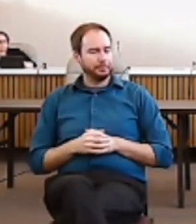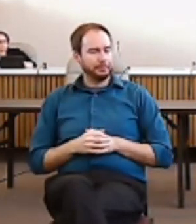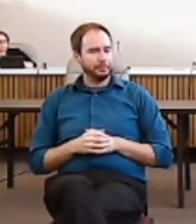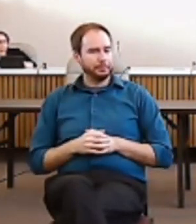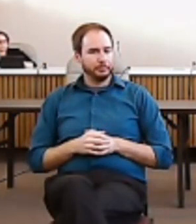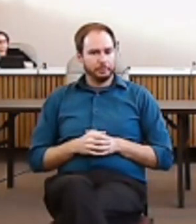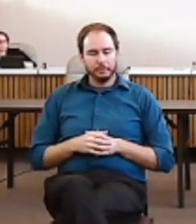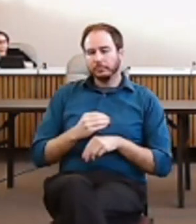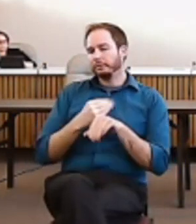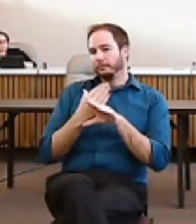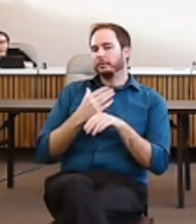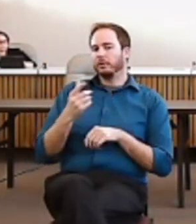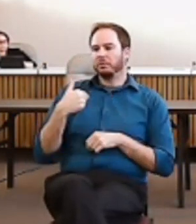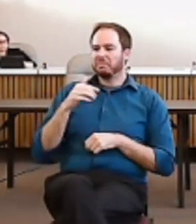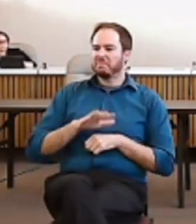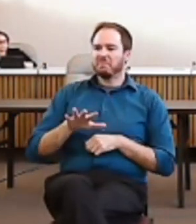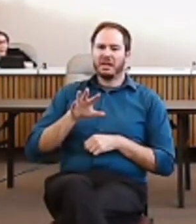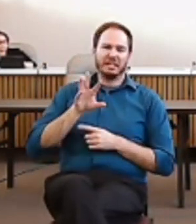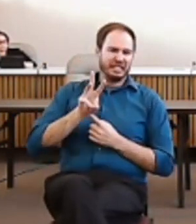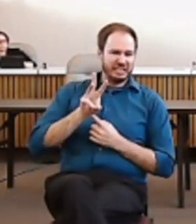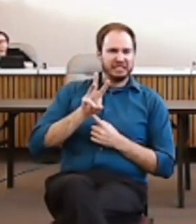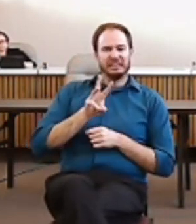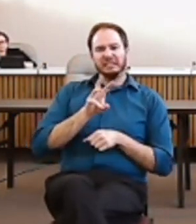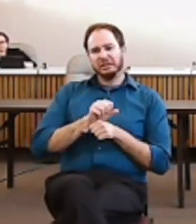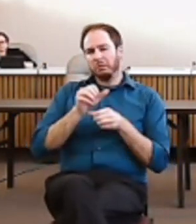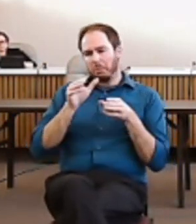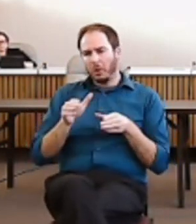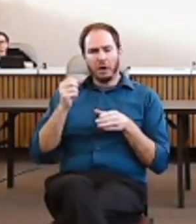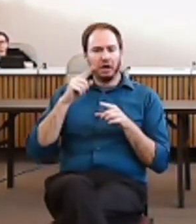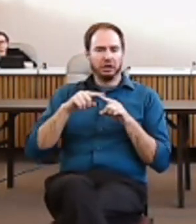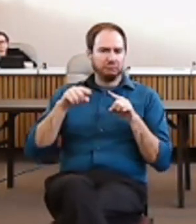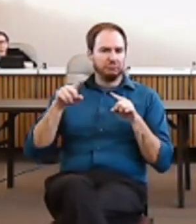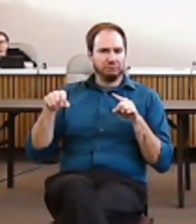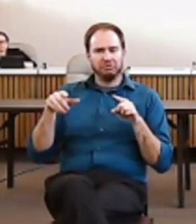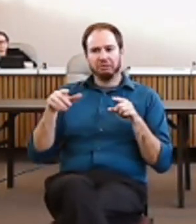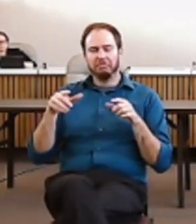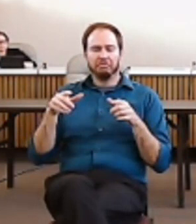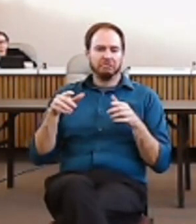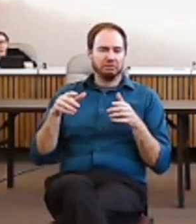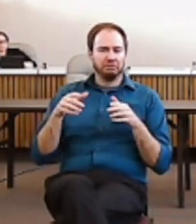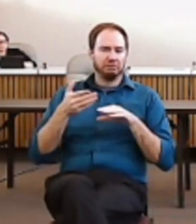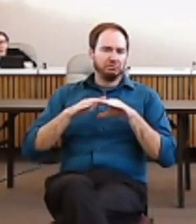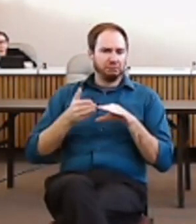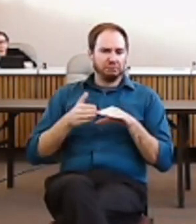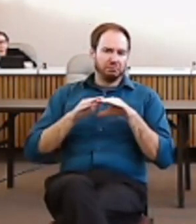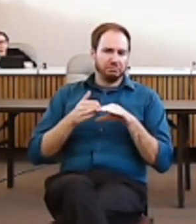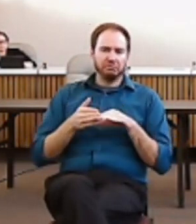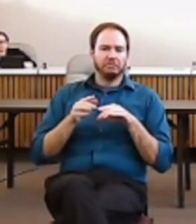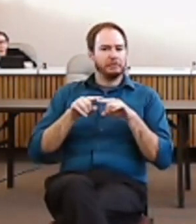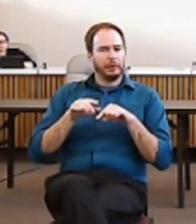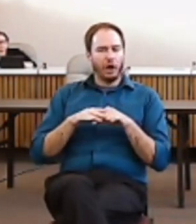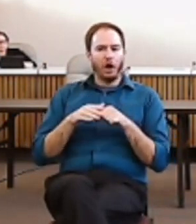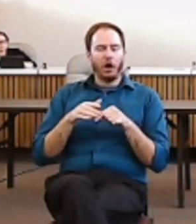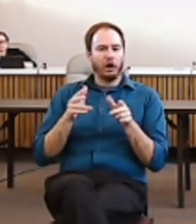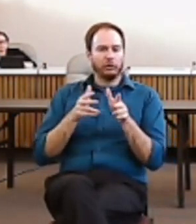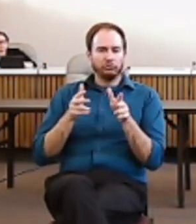So initially we'll have around 6 employees, but we would see that, easily could, if with the volume of this, could